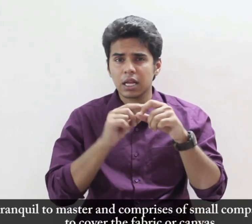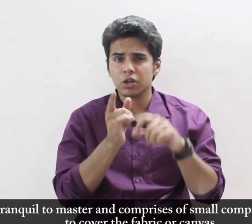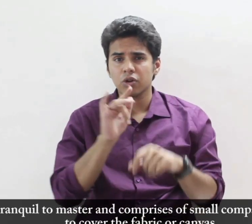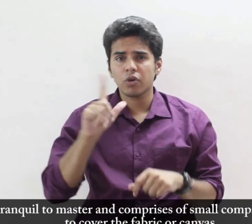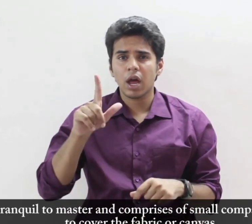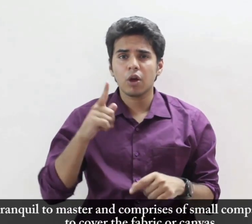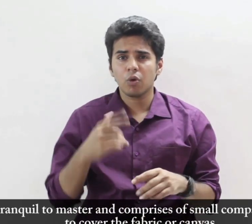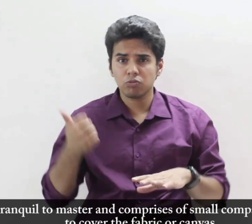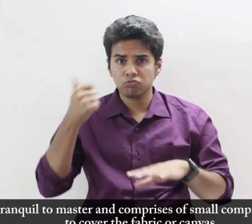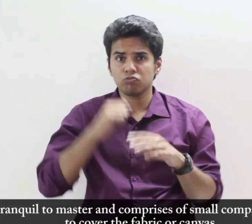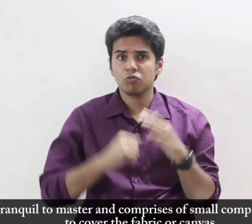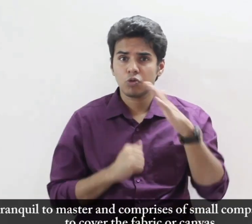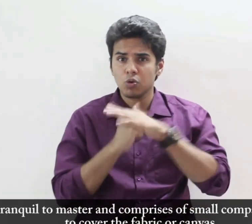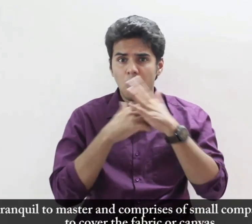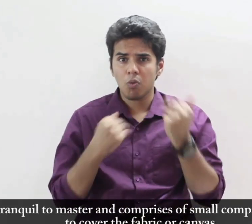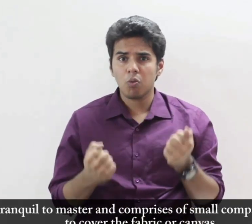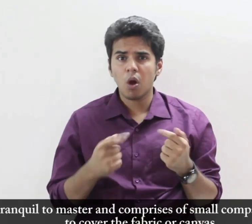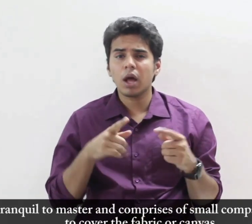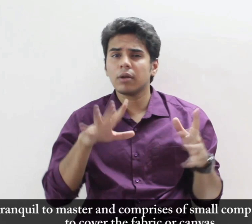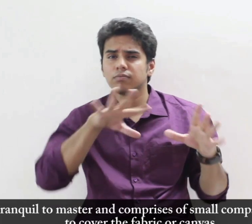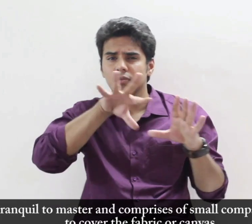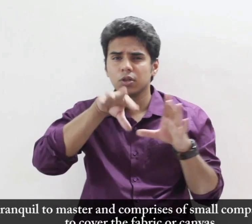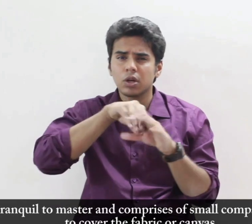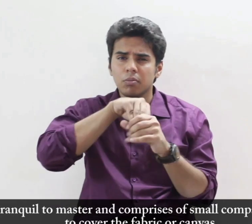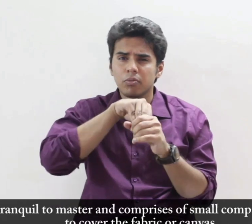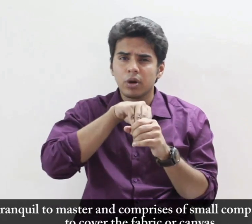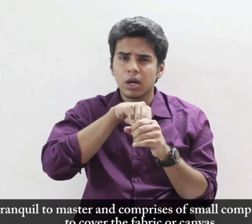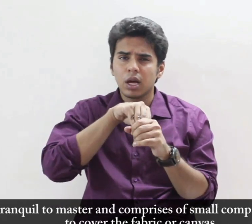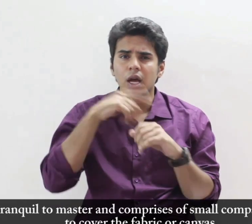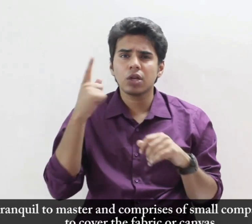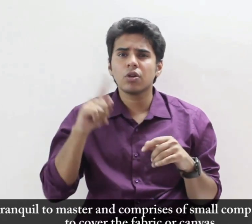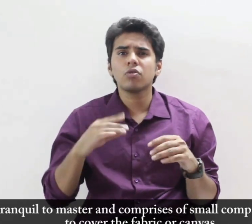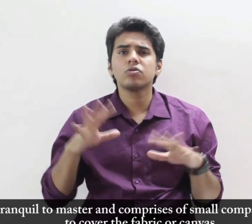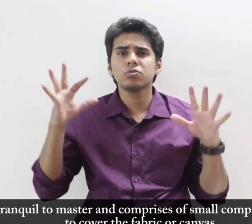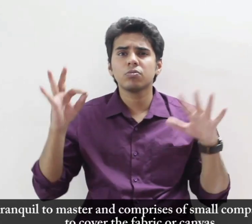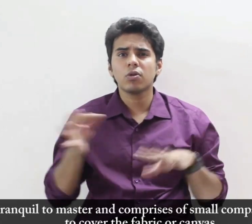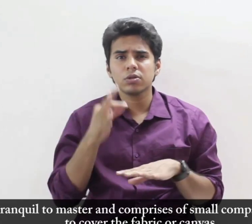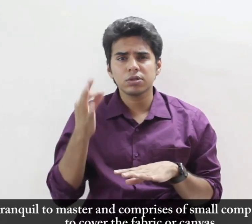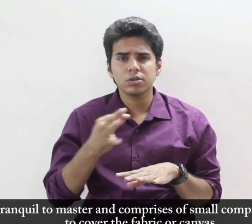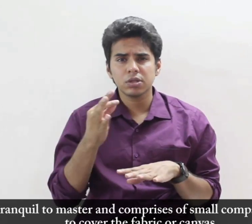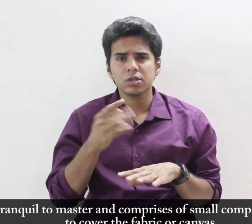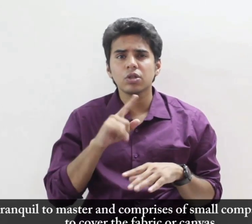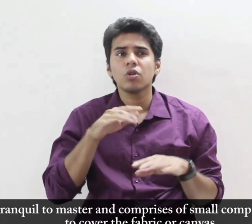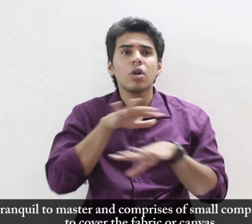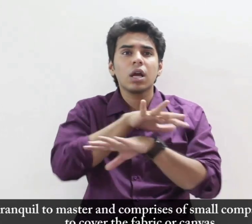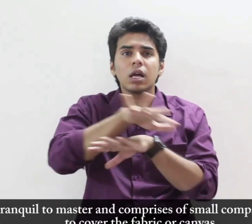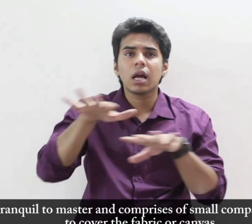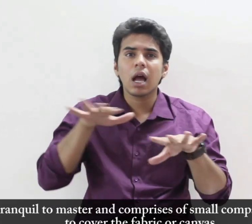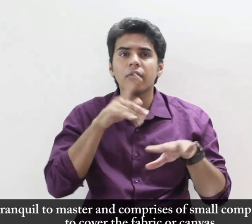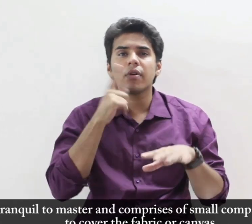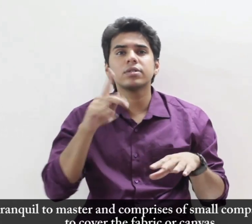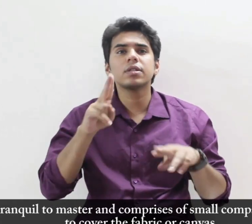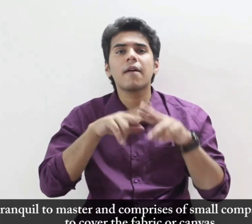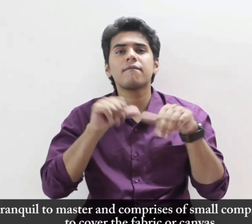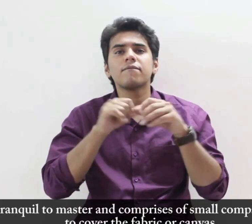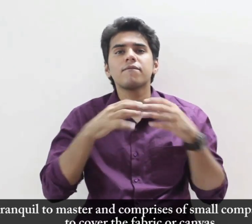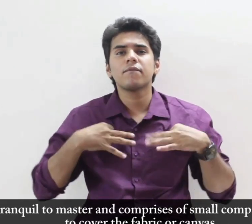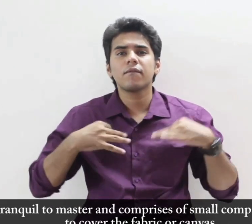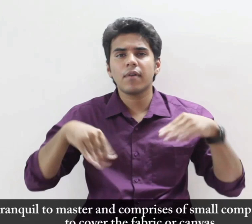It is a tranquil to master and comprises of small compact stitches to cover the fabric or canvas.